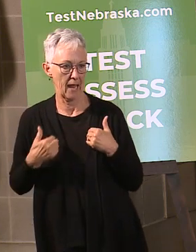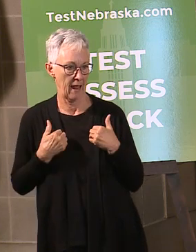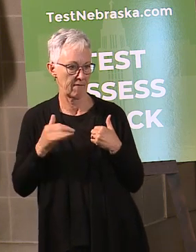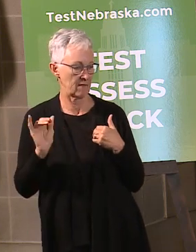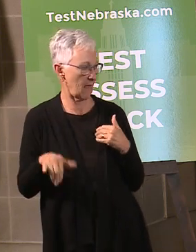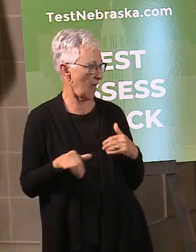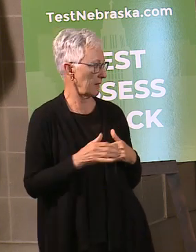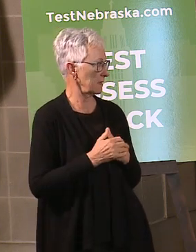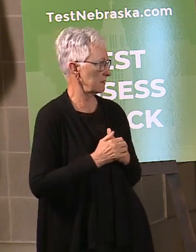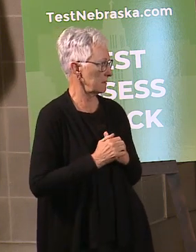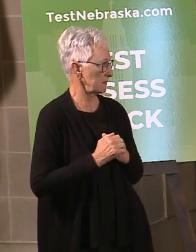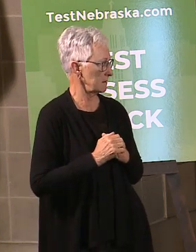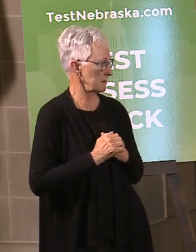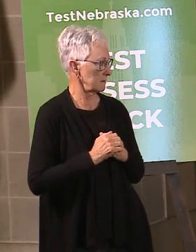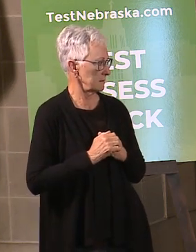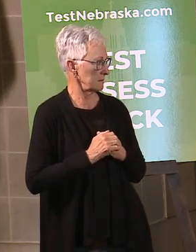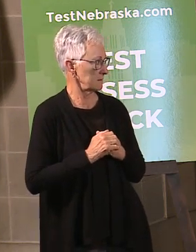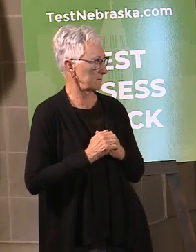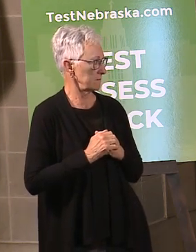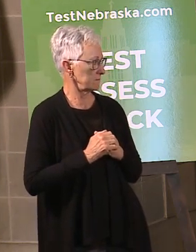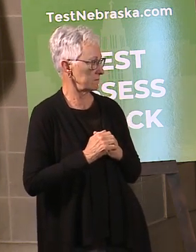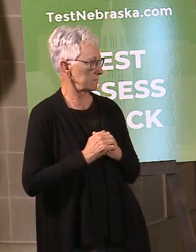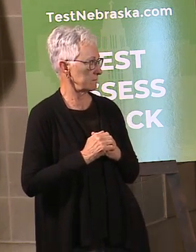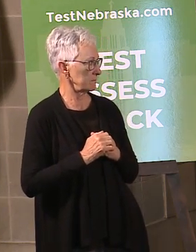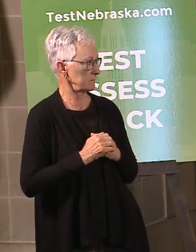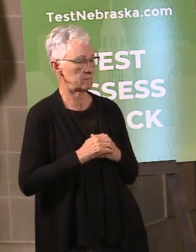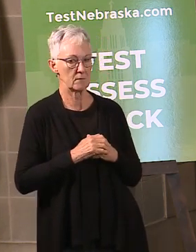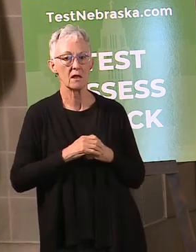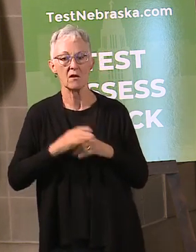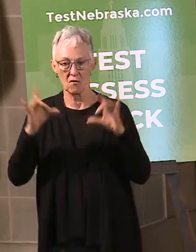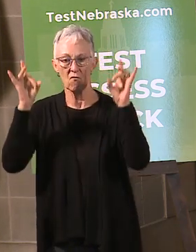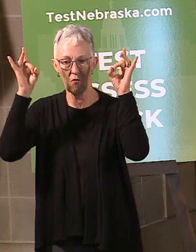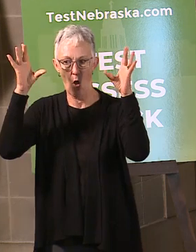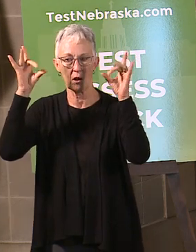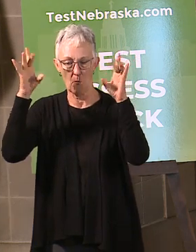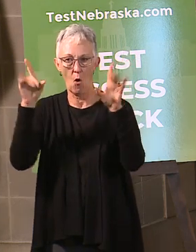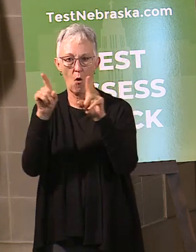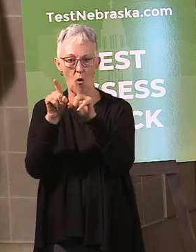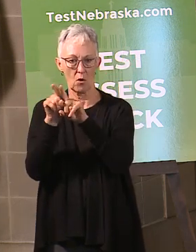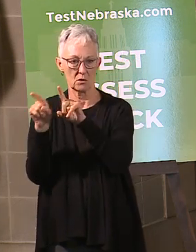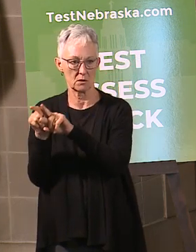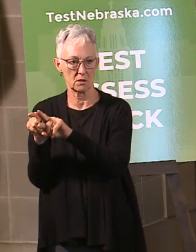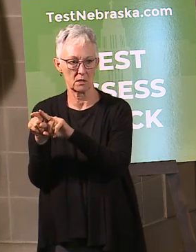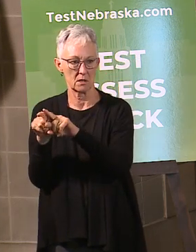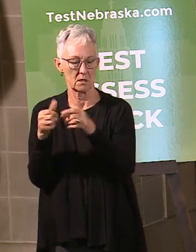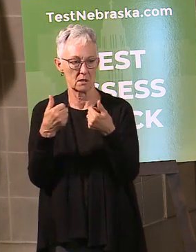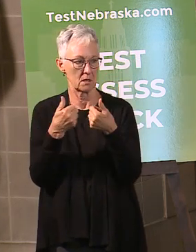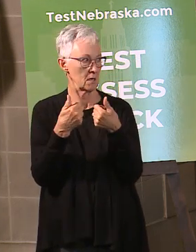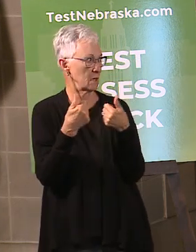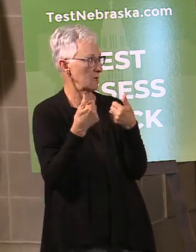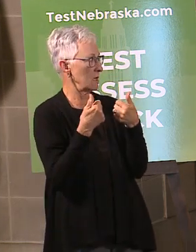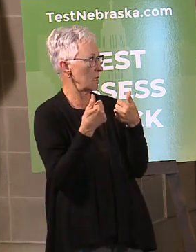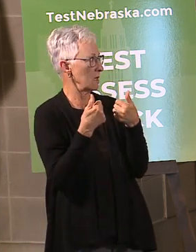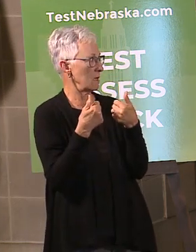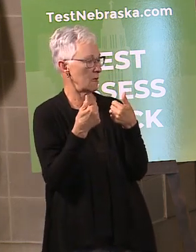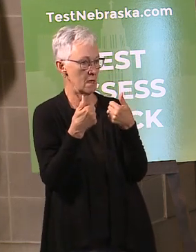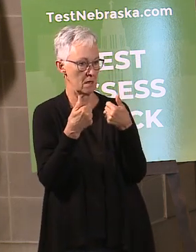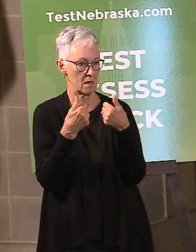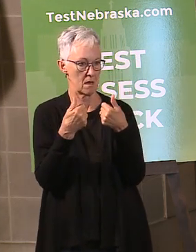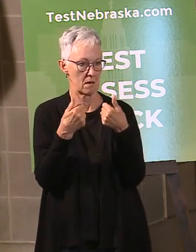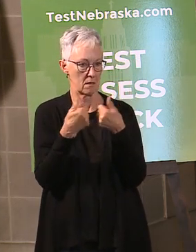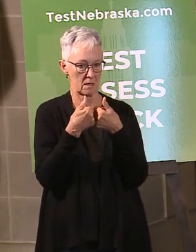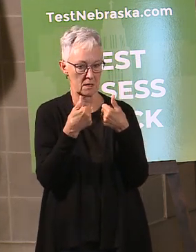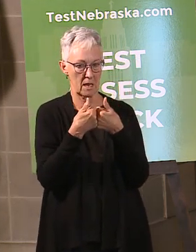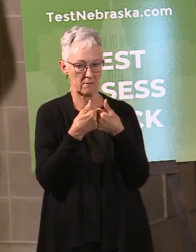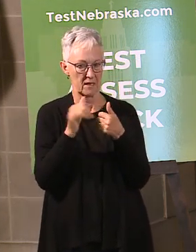put in that category of being put. Oh, volleyball would be in that category of games that may be